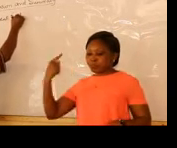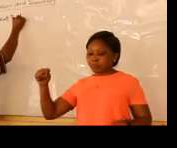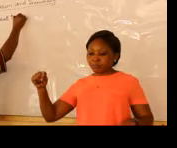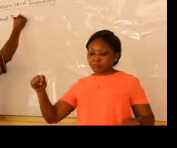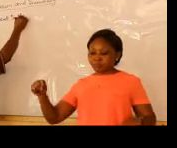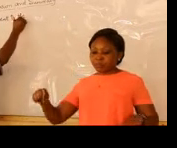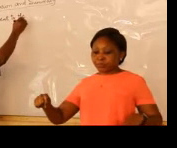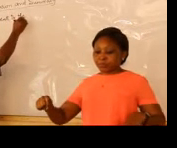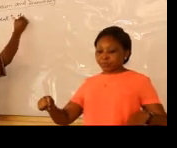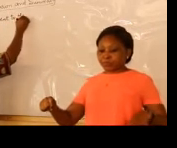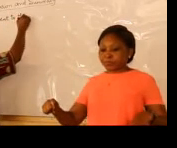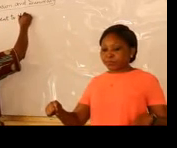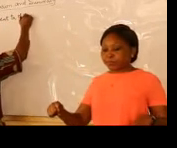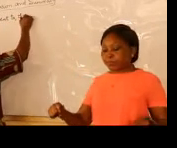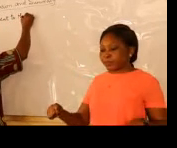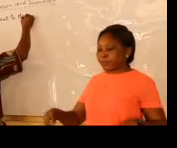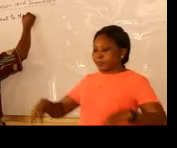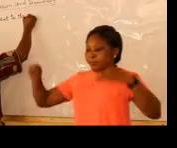the